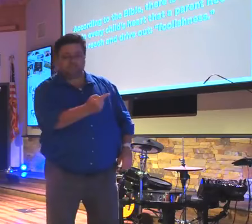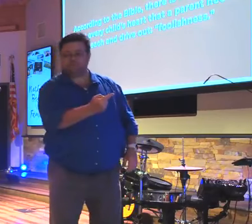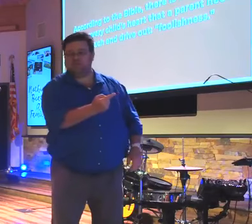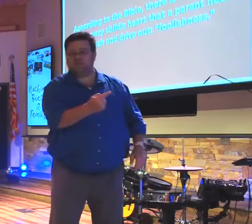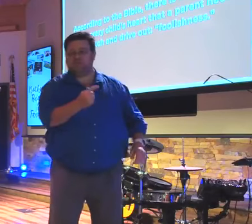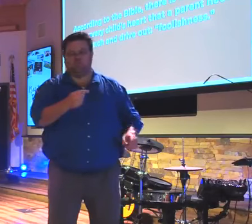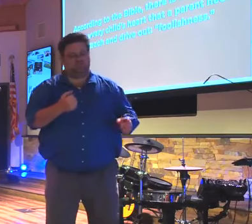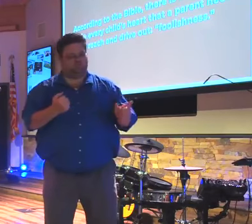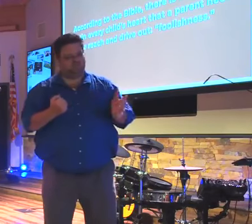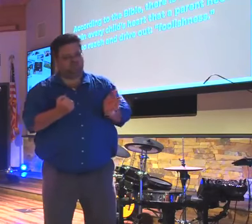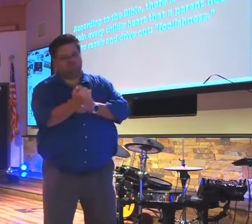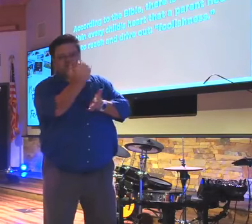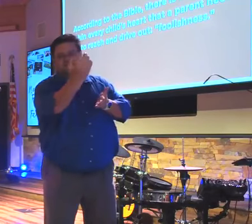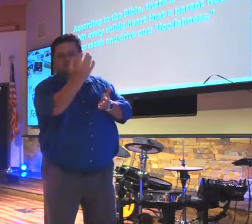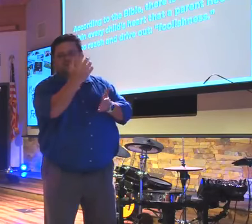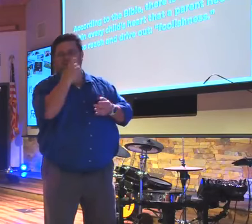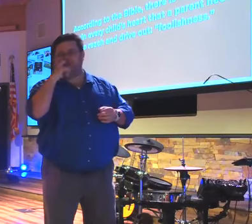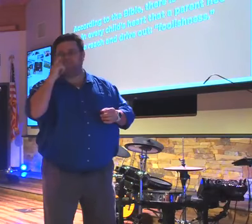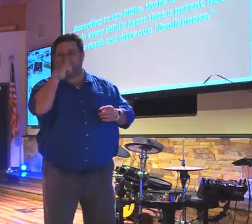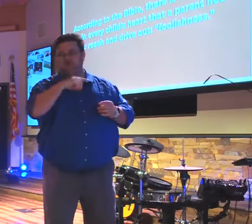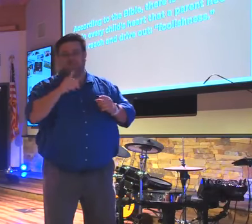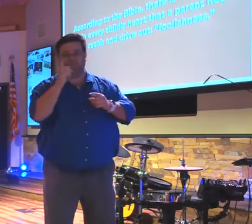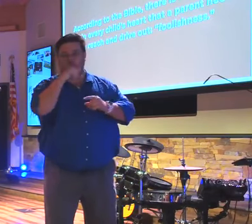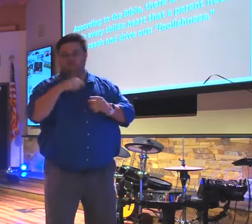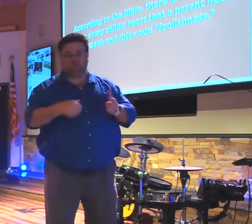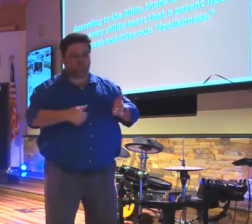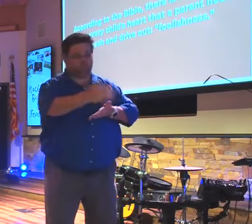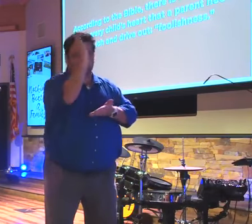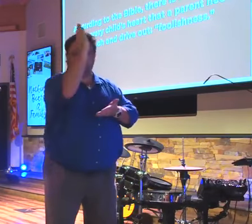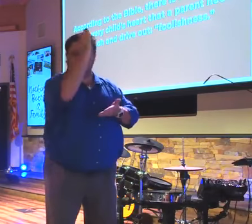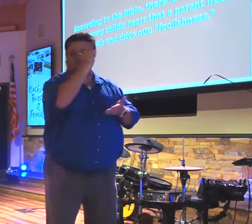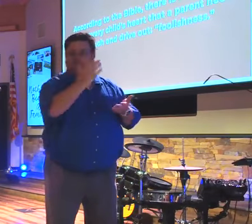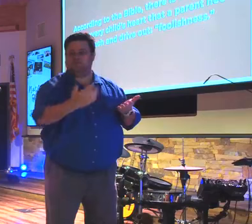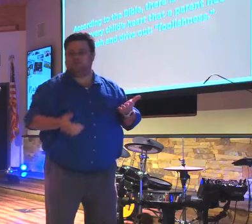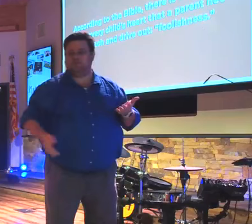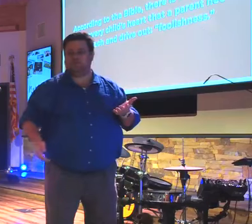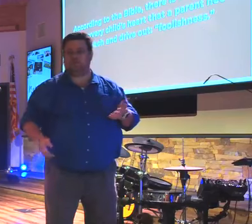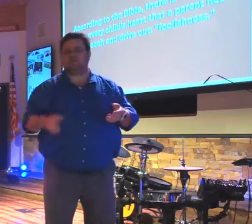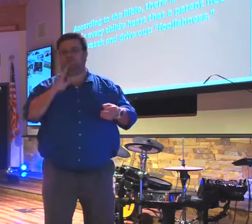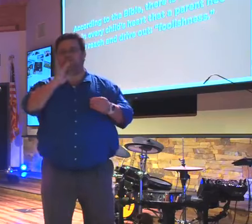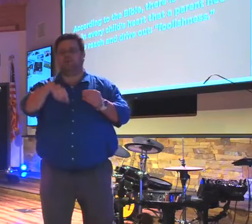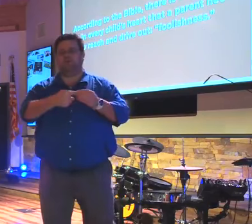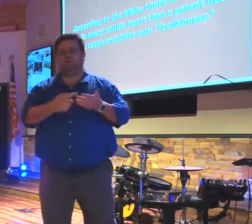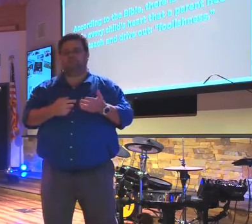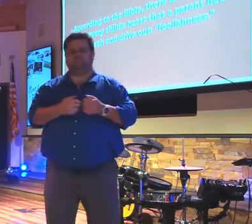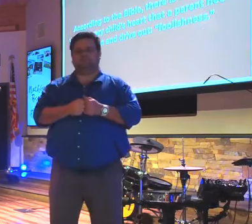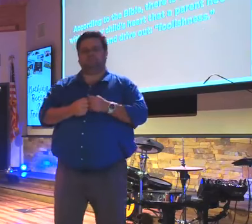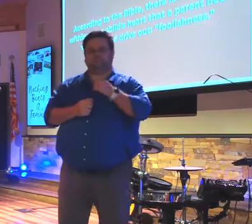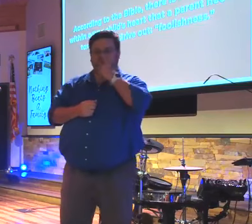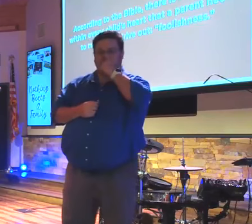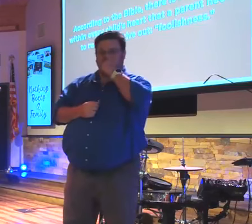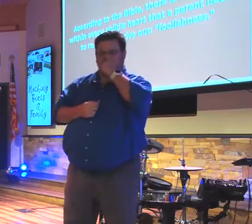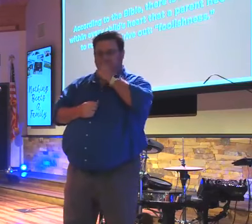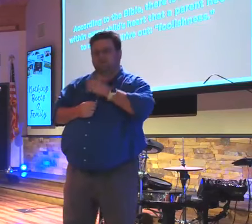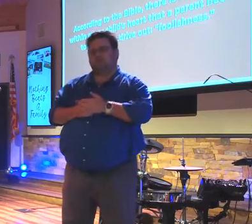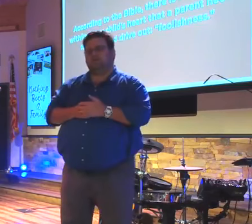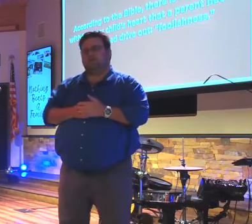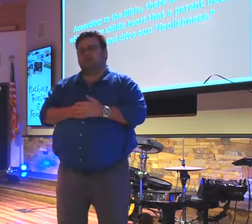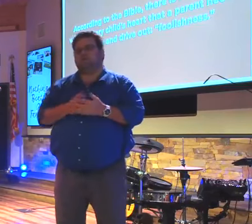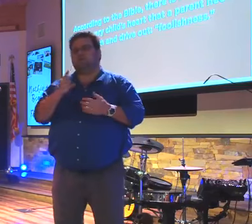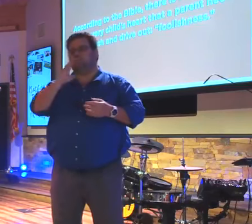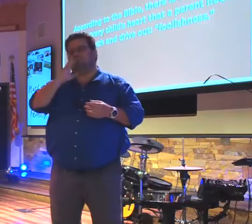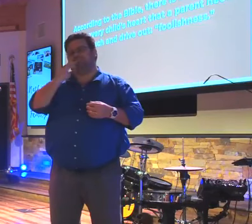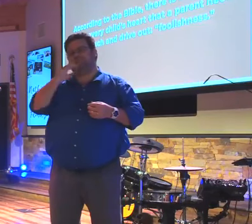the foolishness, I'm going to talk about that a minute. Because as I was studying this, I kind of got